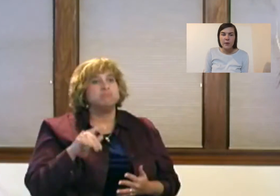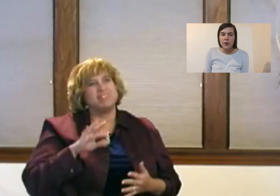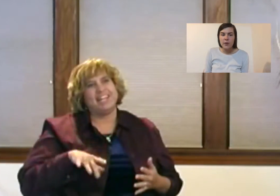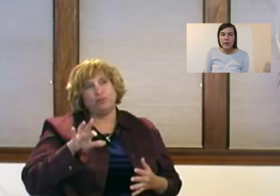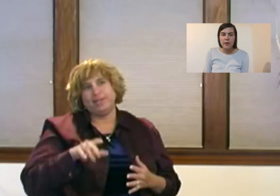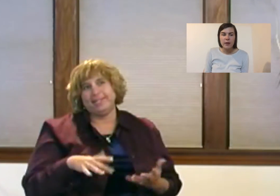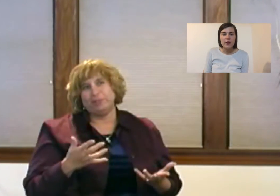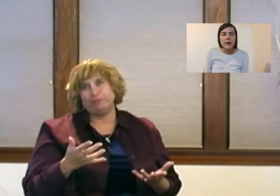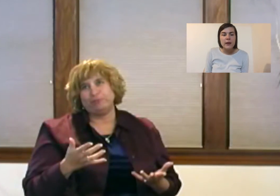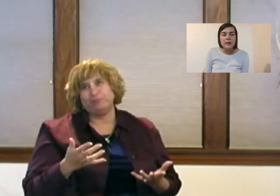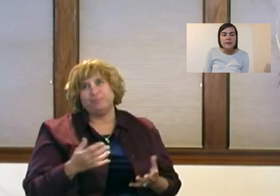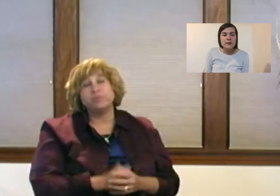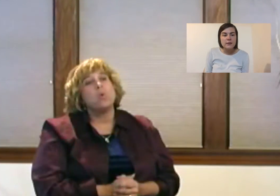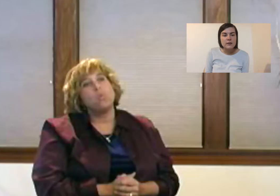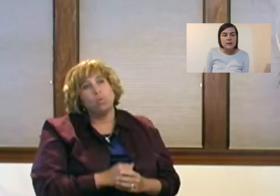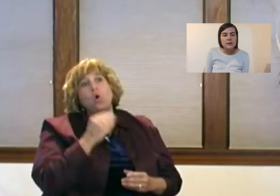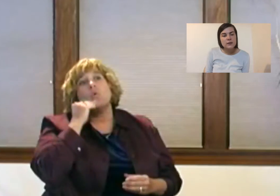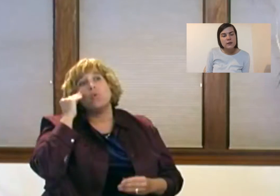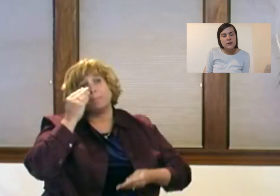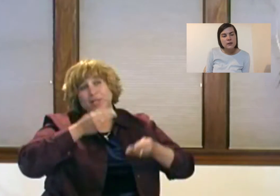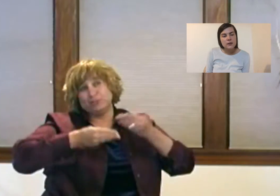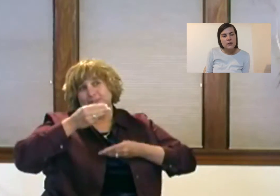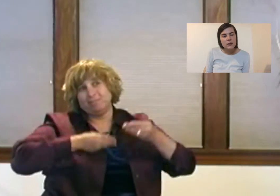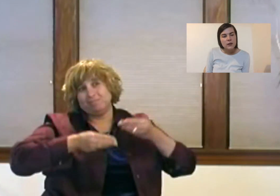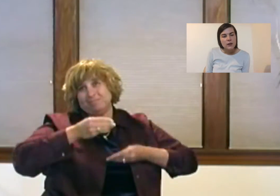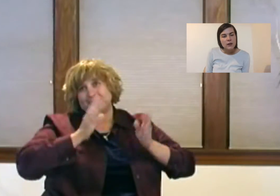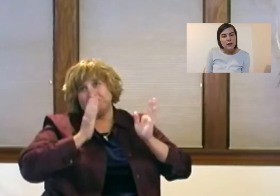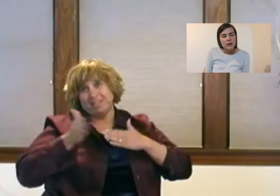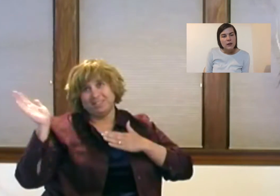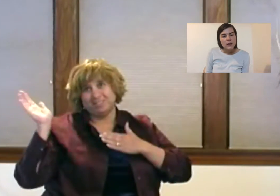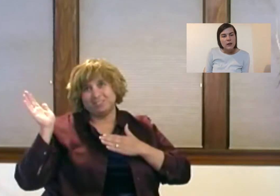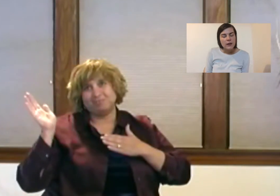I'm familiar with the internet,